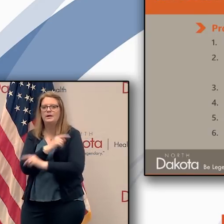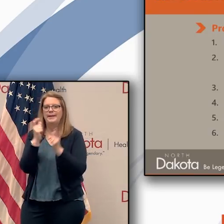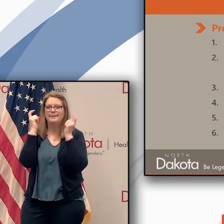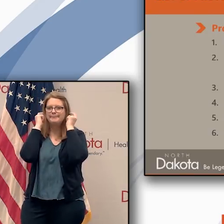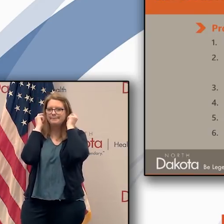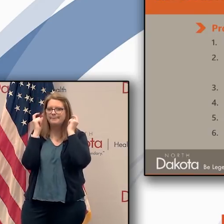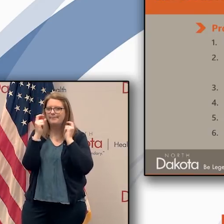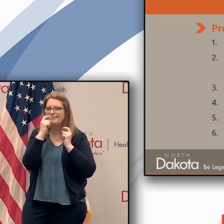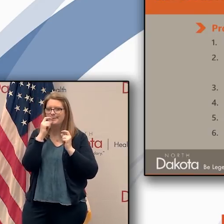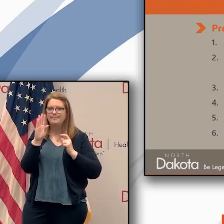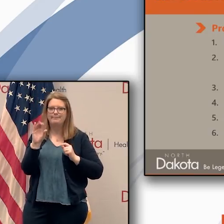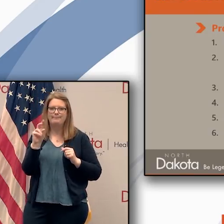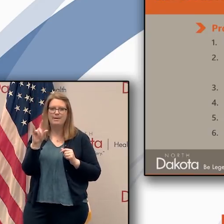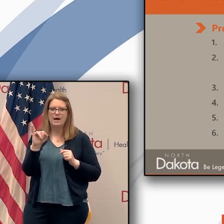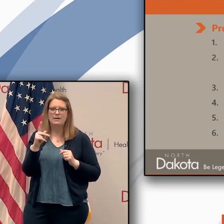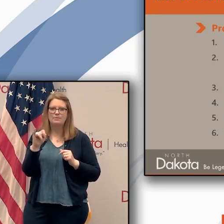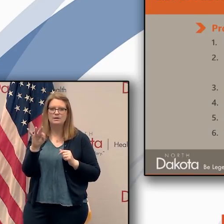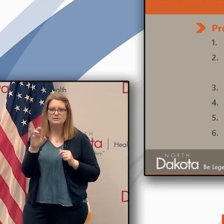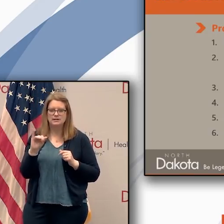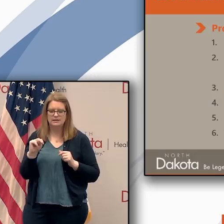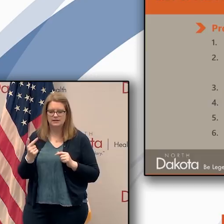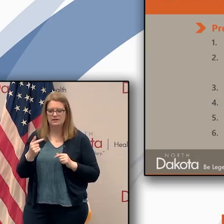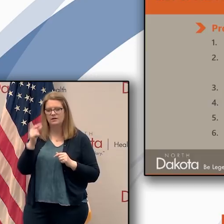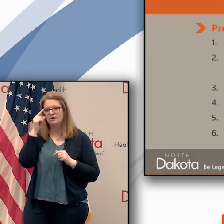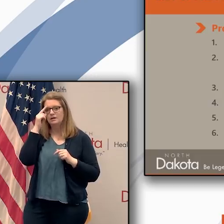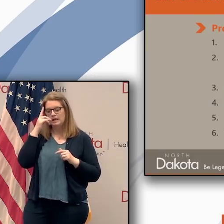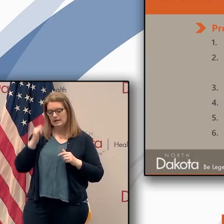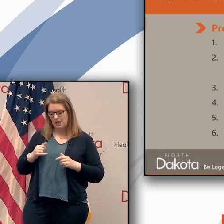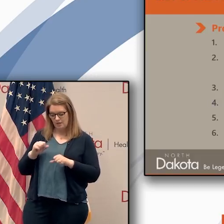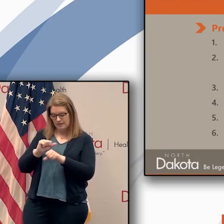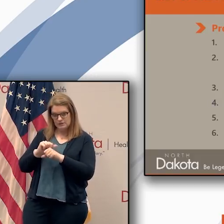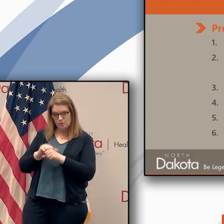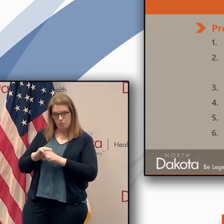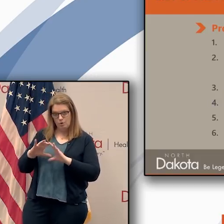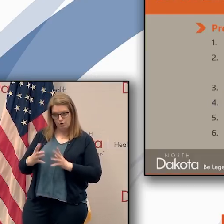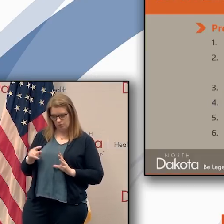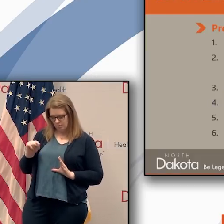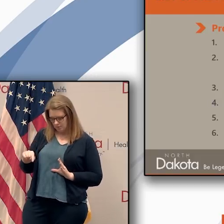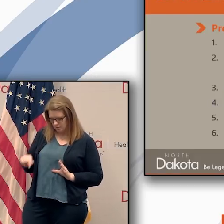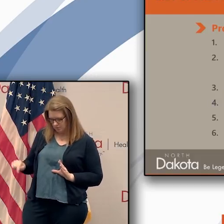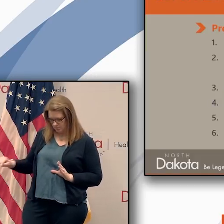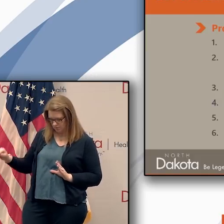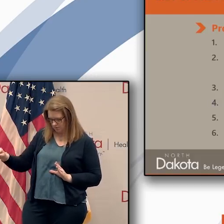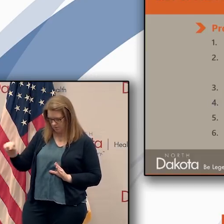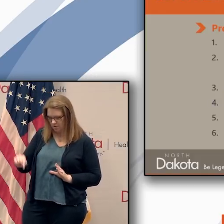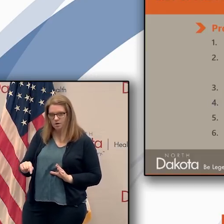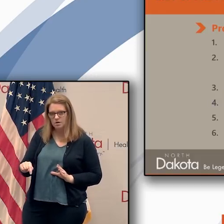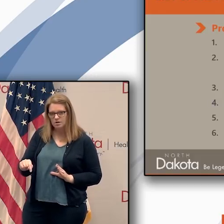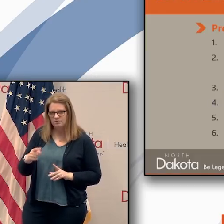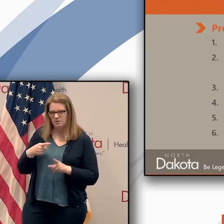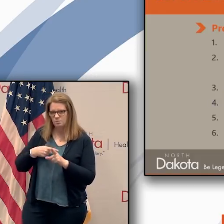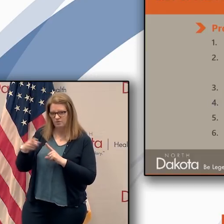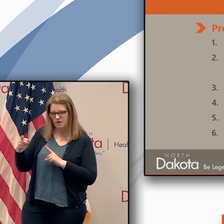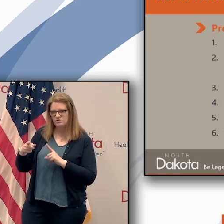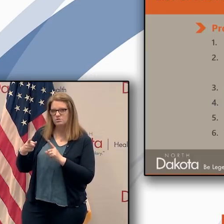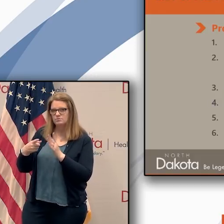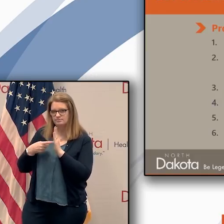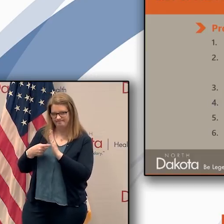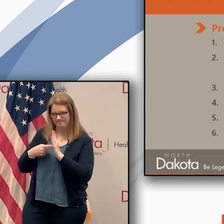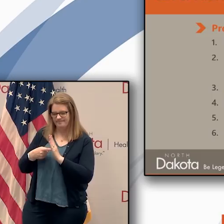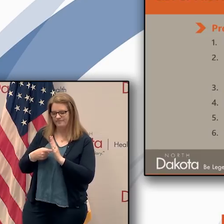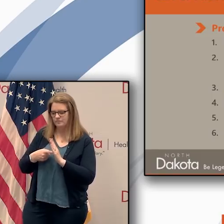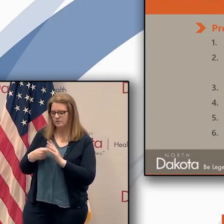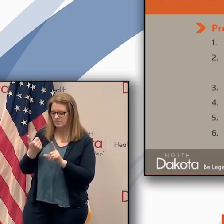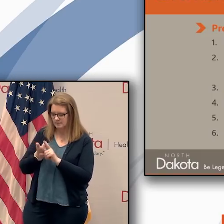businesses. The protocols recommended by the work groups made up of professionals representing these businesses were reviewed